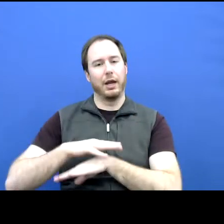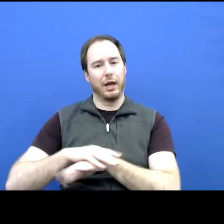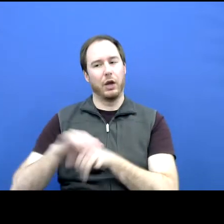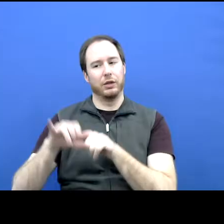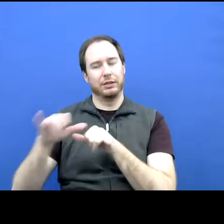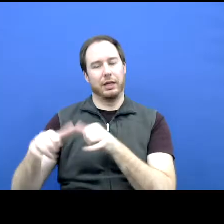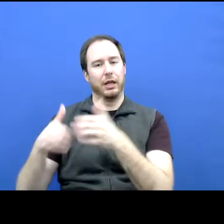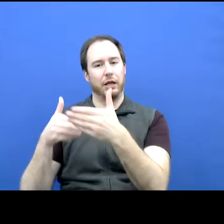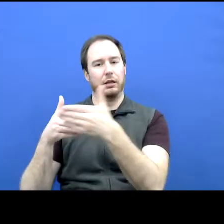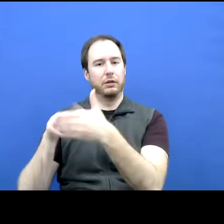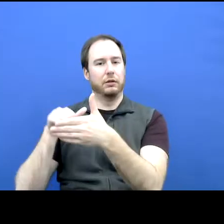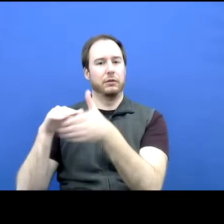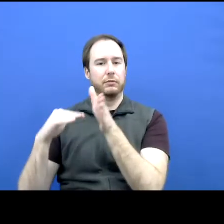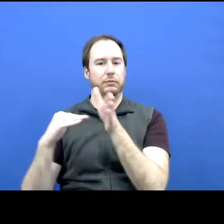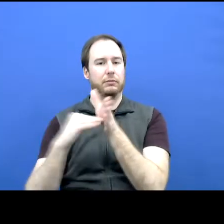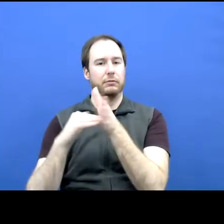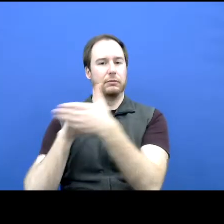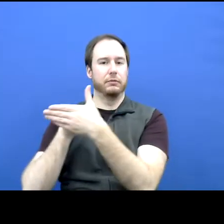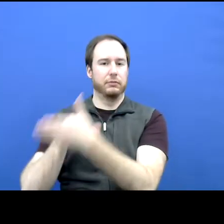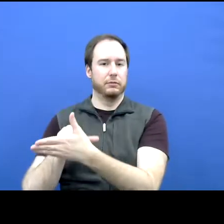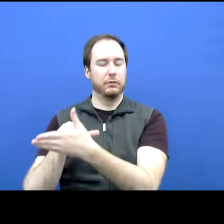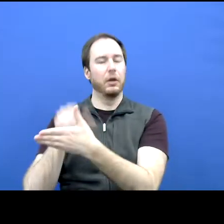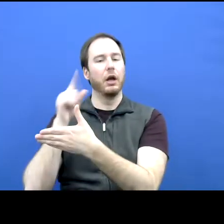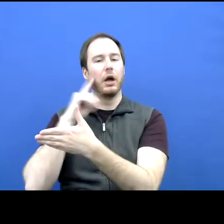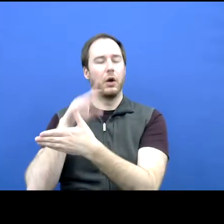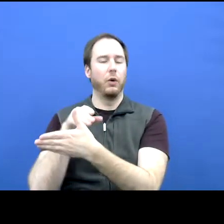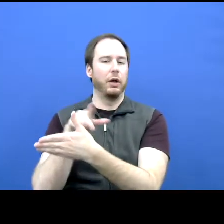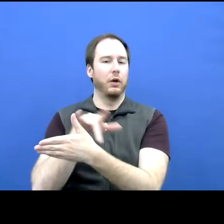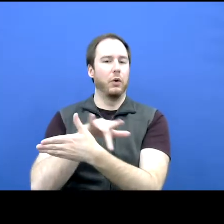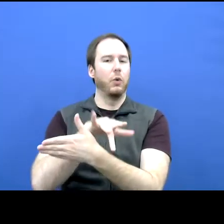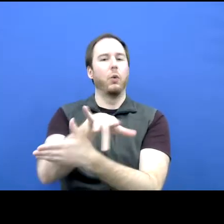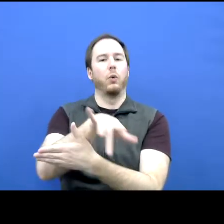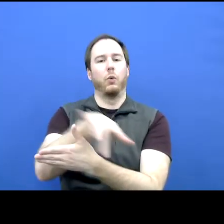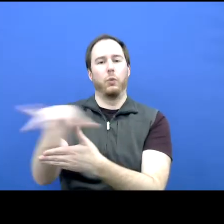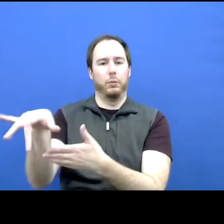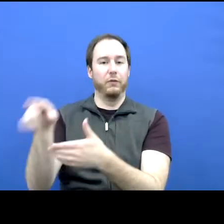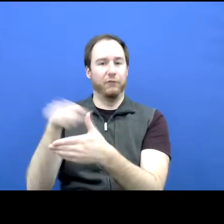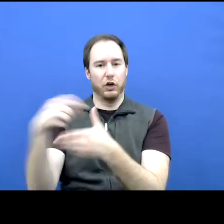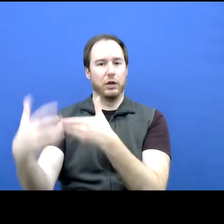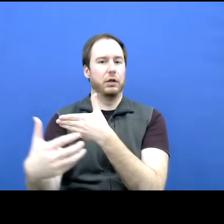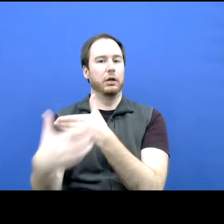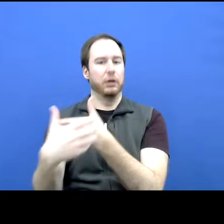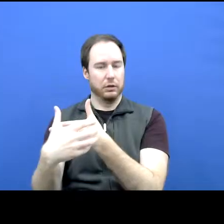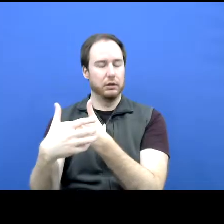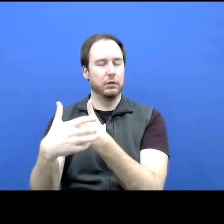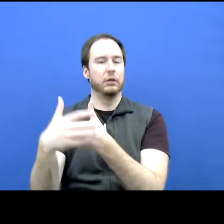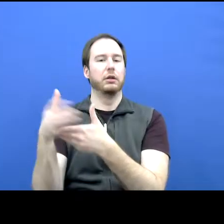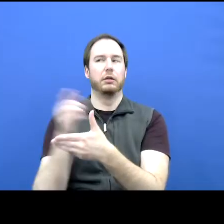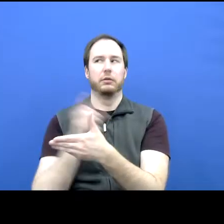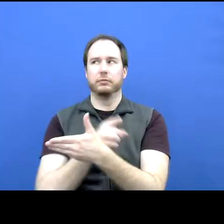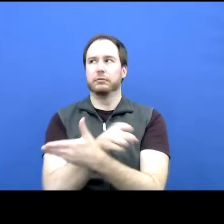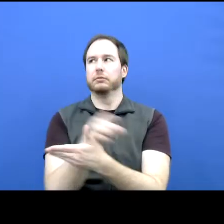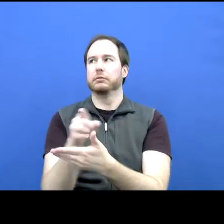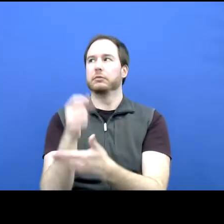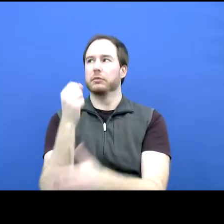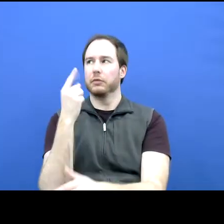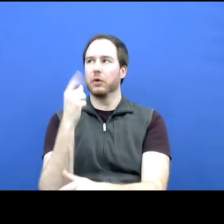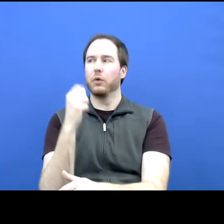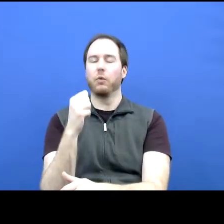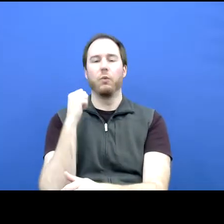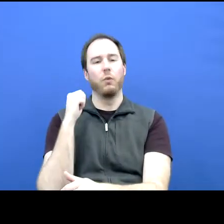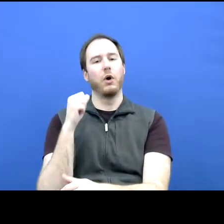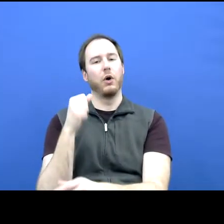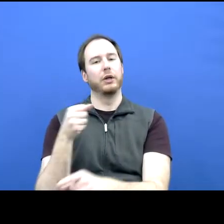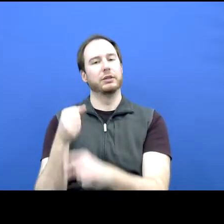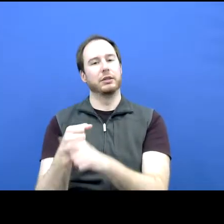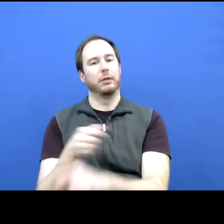are, but then we're gonna open that up. But we'll build the new space out first before we open that up there. Again, it won't be disruptive other